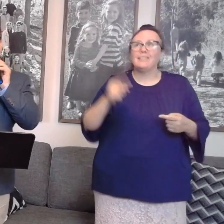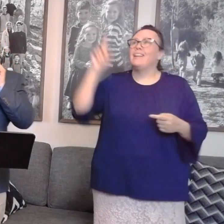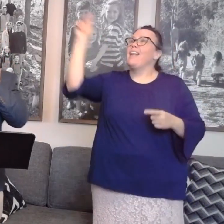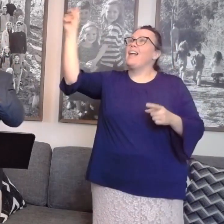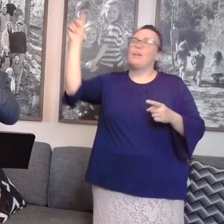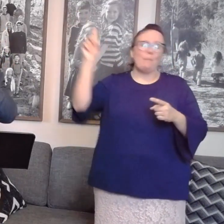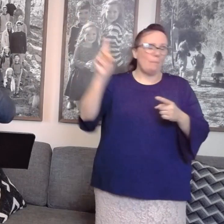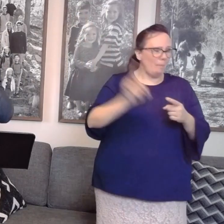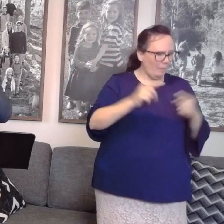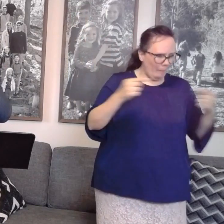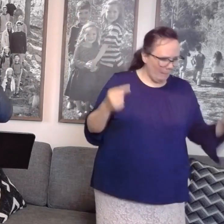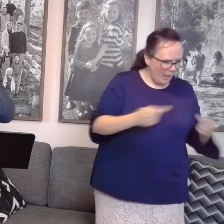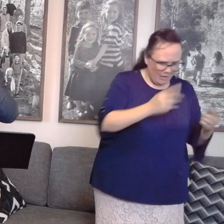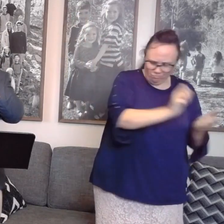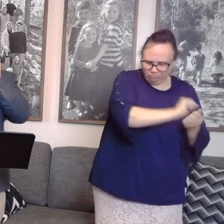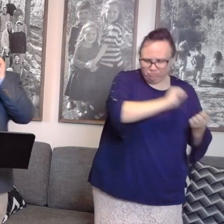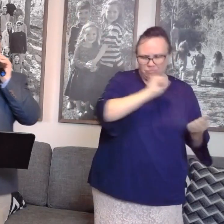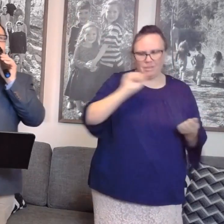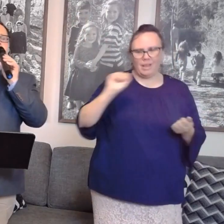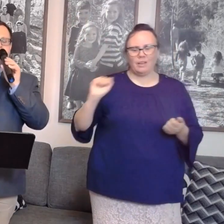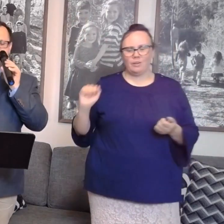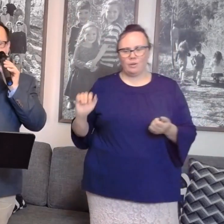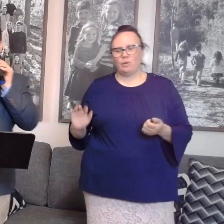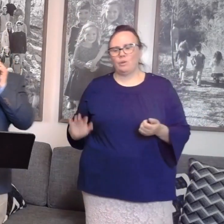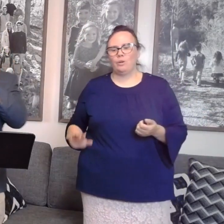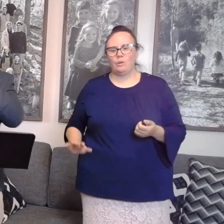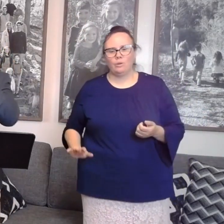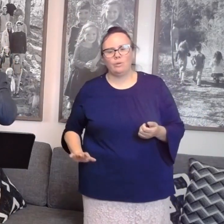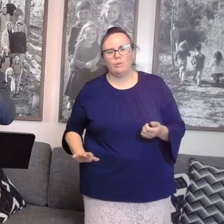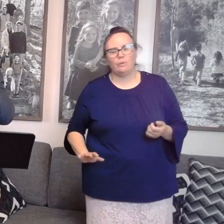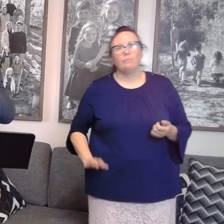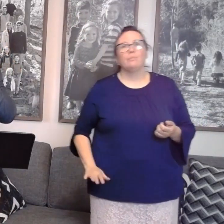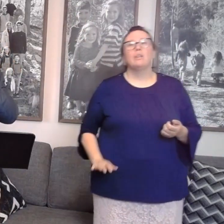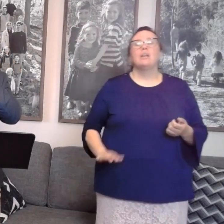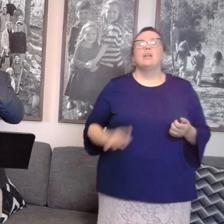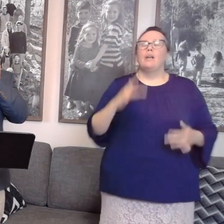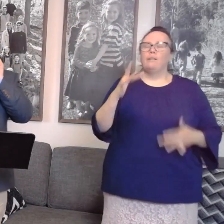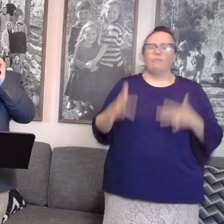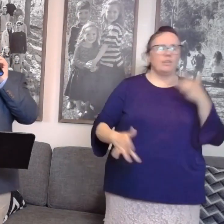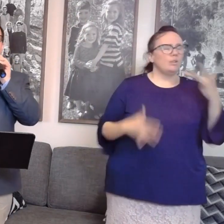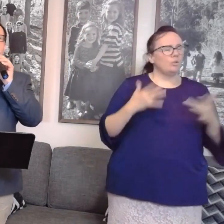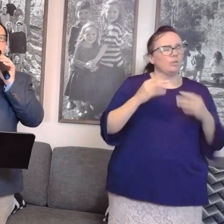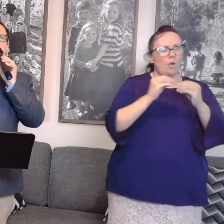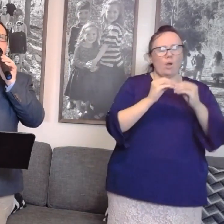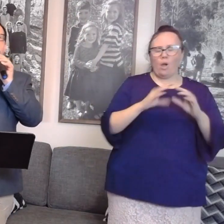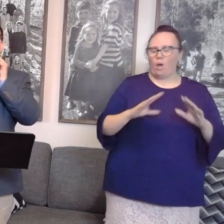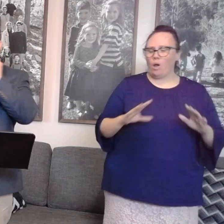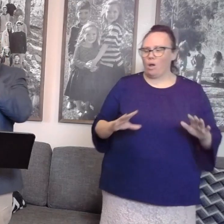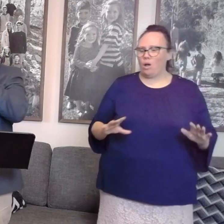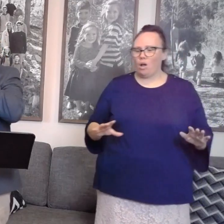pain, he's a pain taker. Oh, if you feel